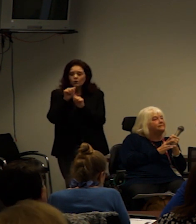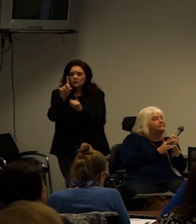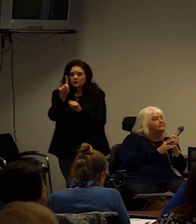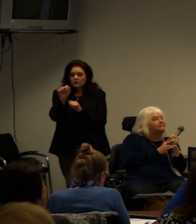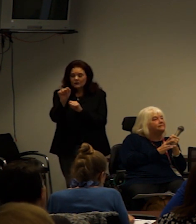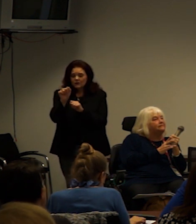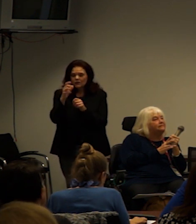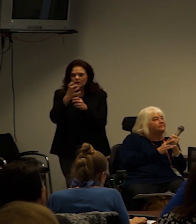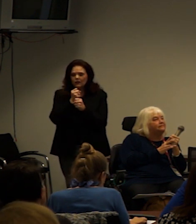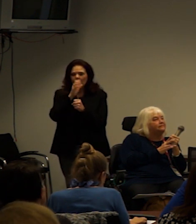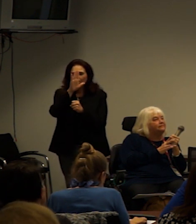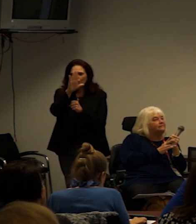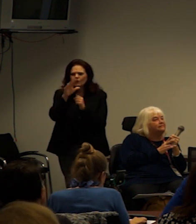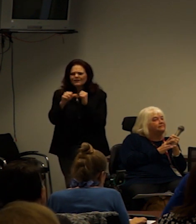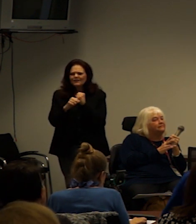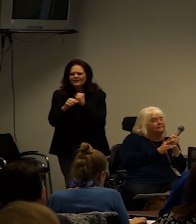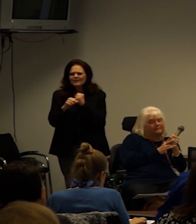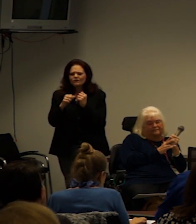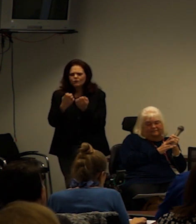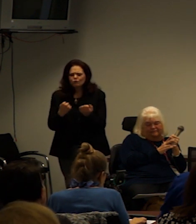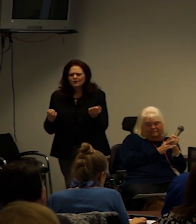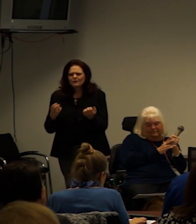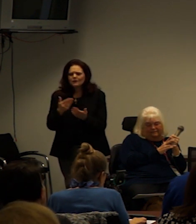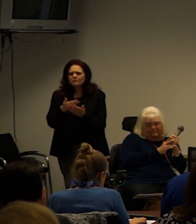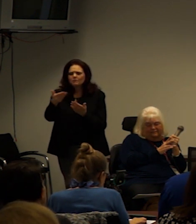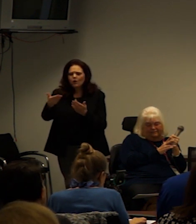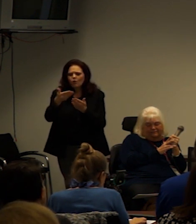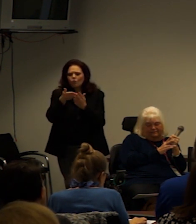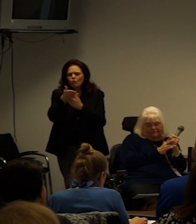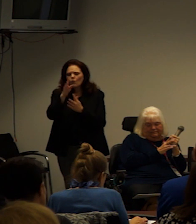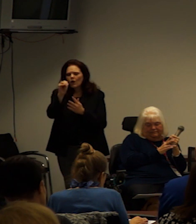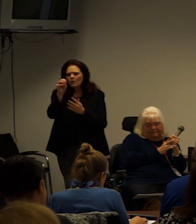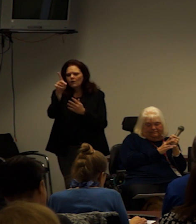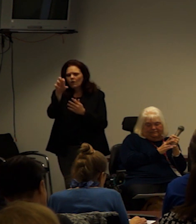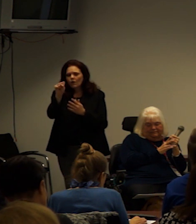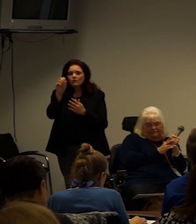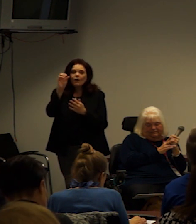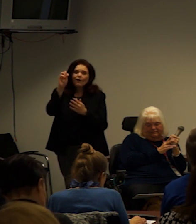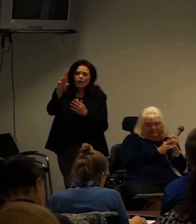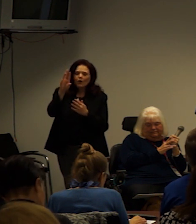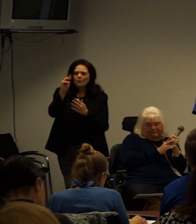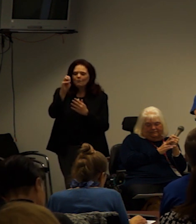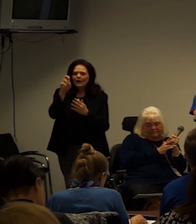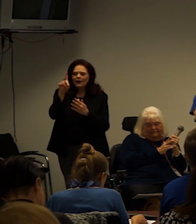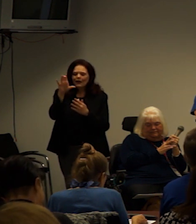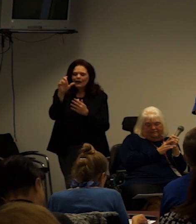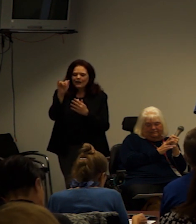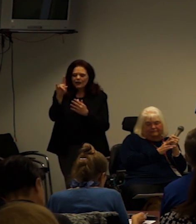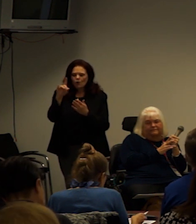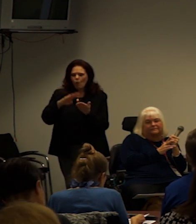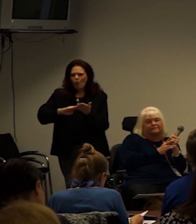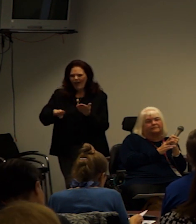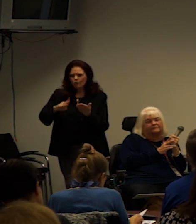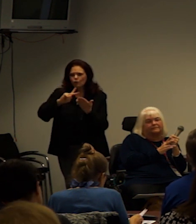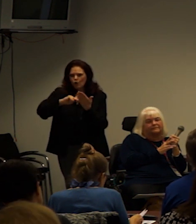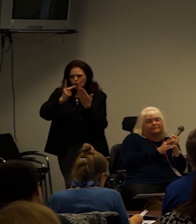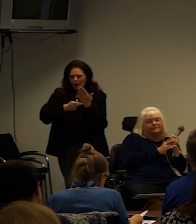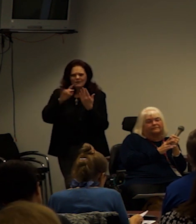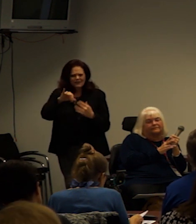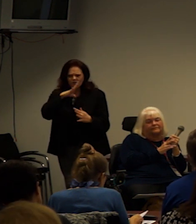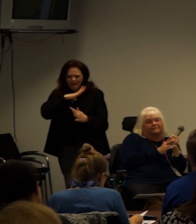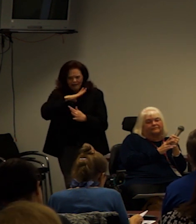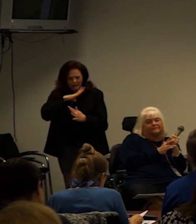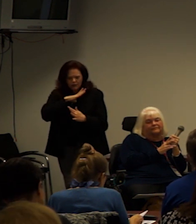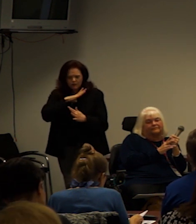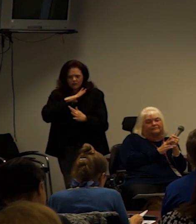assistive devices purchased through the Department of Rehab Services or through a Medicaid waiver or something like that. Okay, fine. And